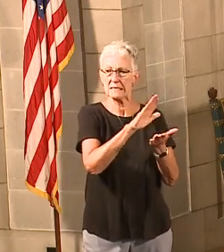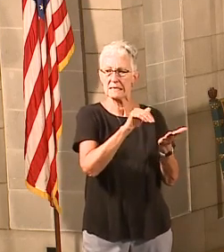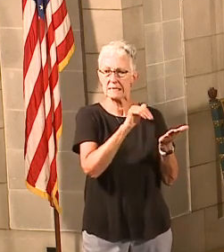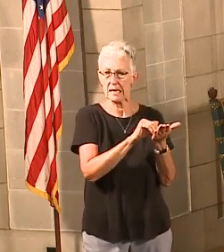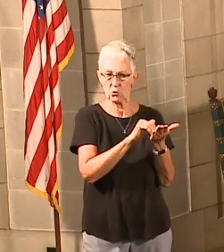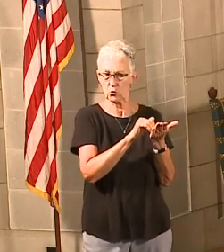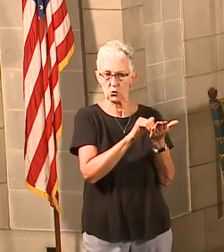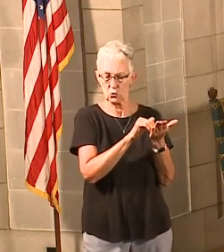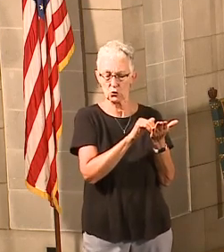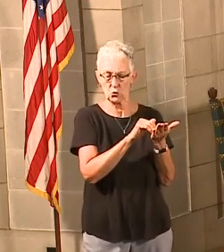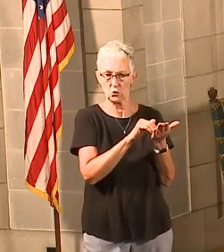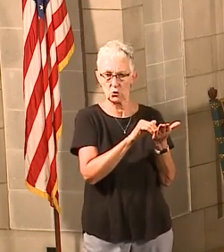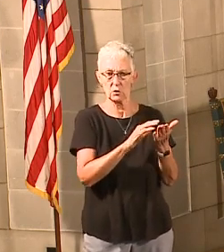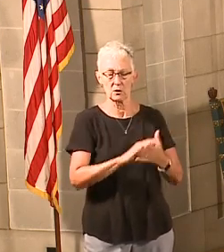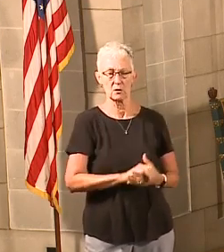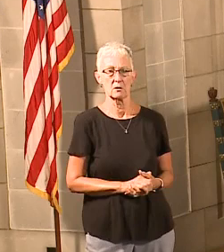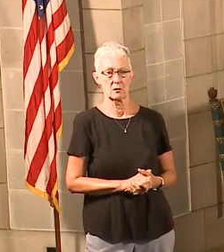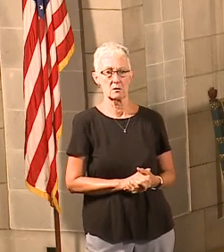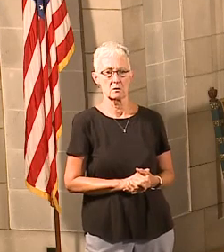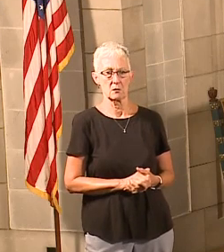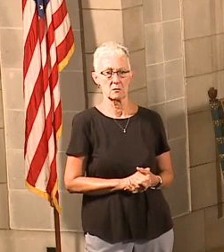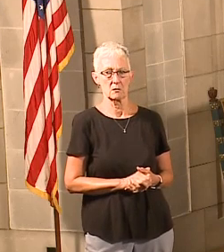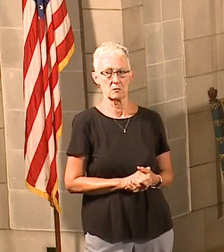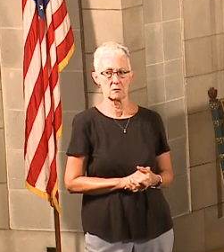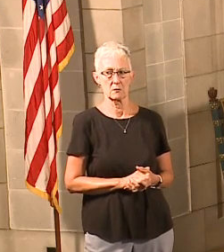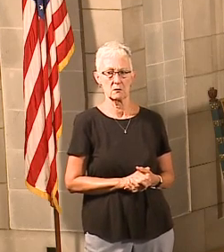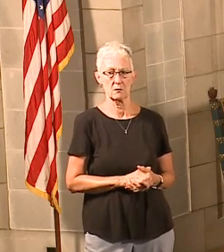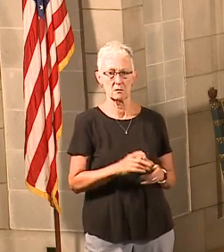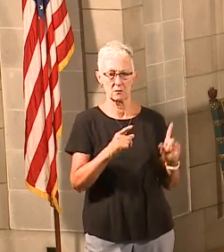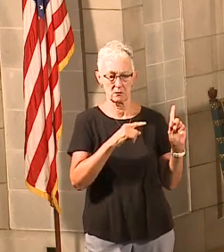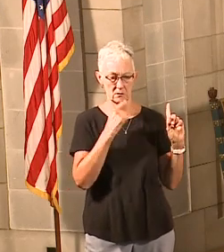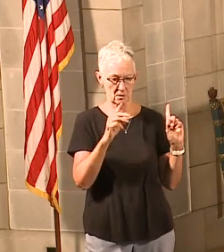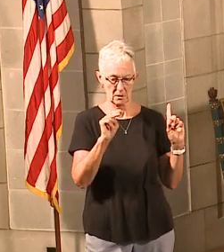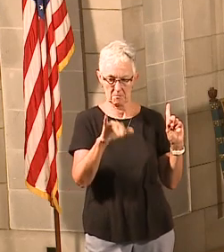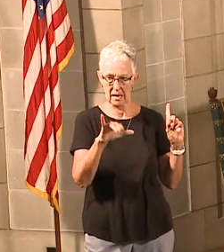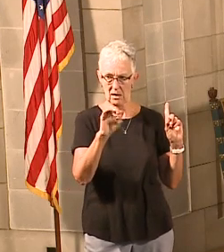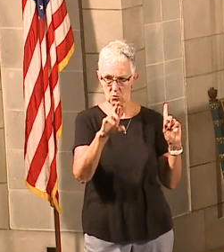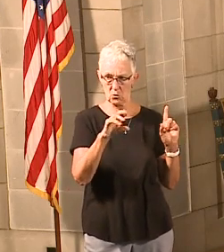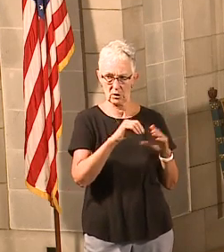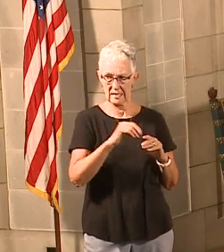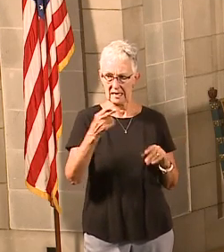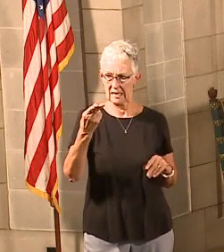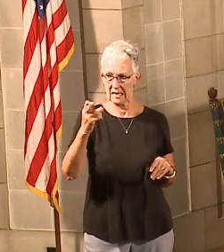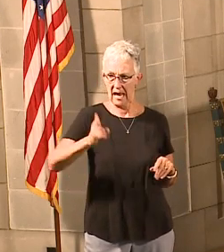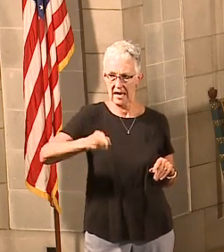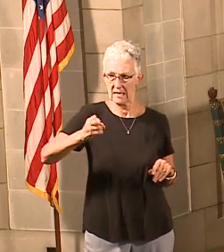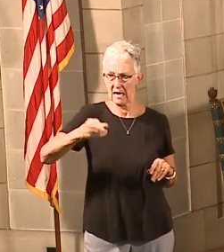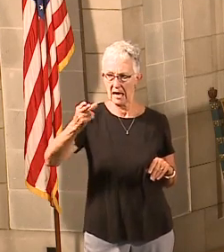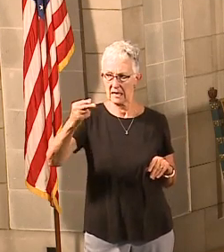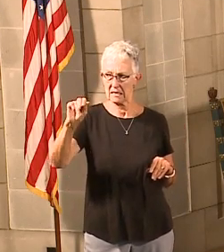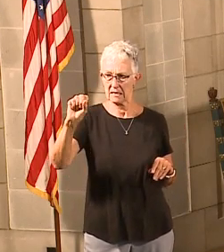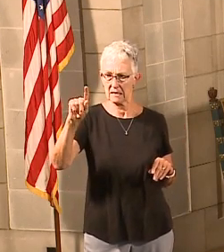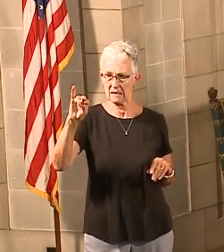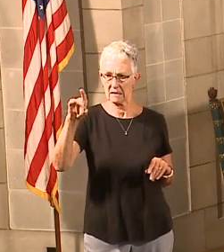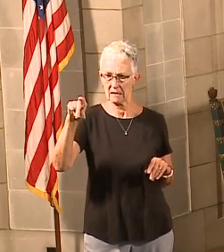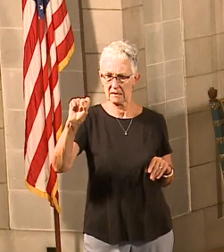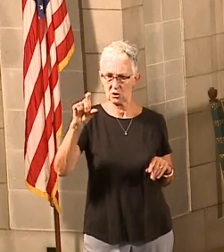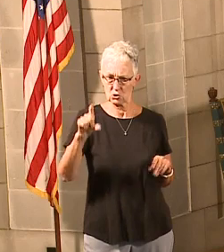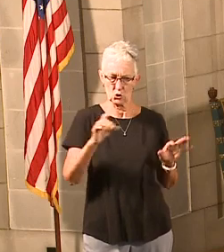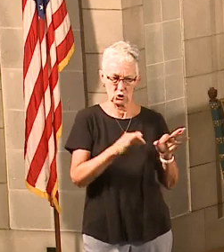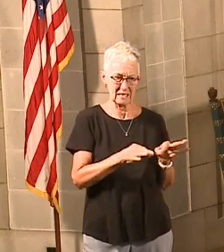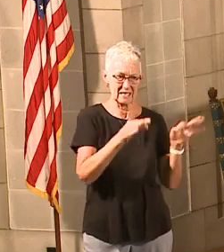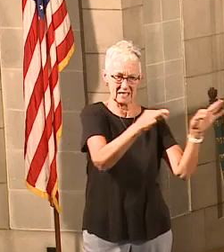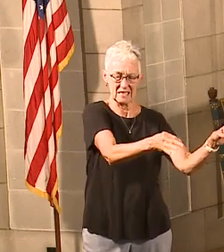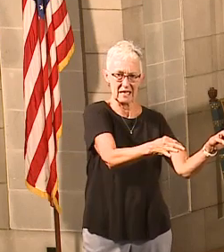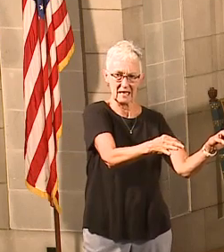Kirkley is asking that, or has said that the mayor of Hastings has asked that DHHS delay the implementation of our